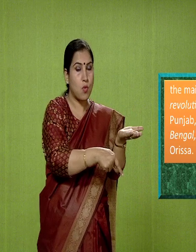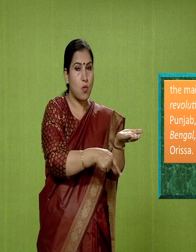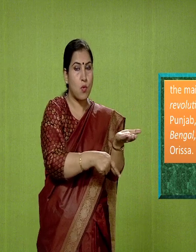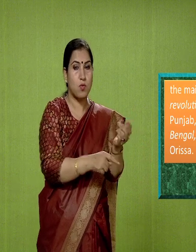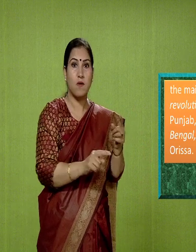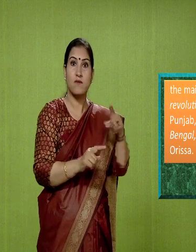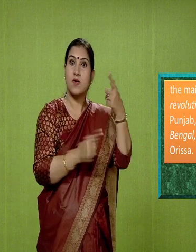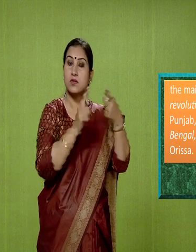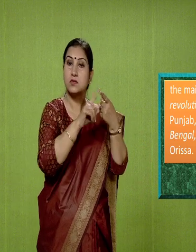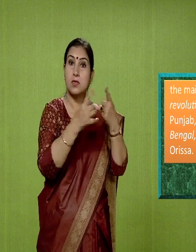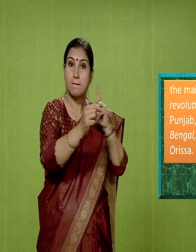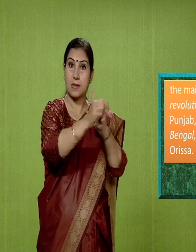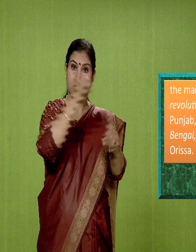The first is Punjab,